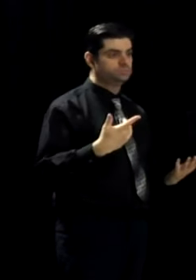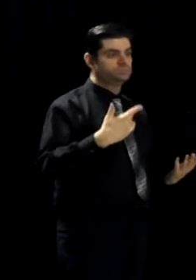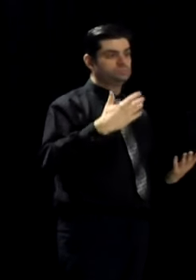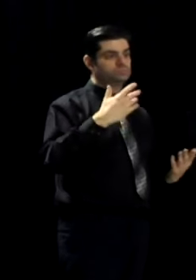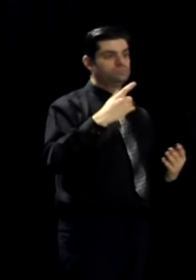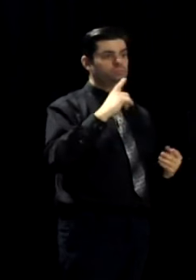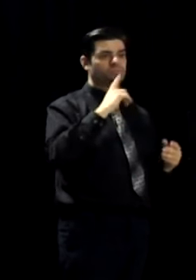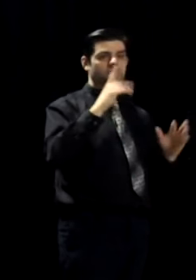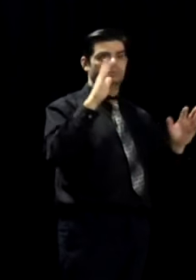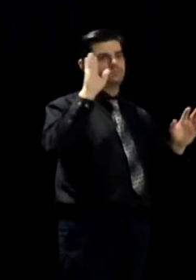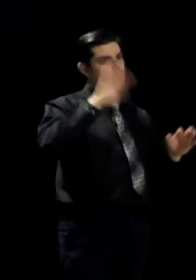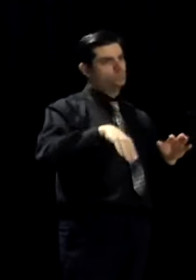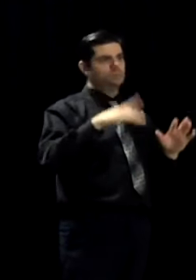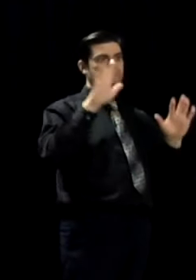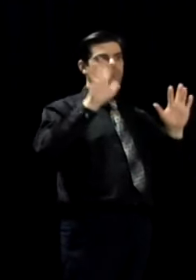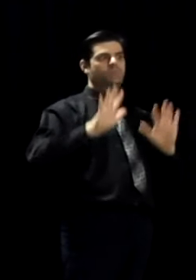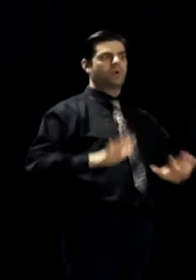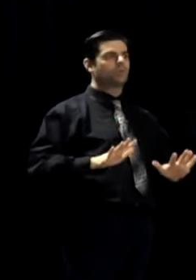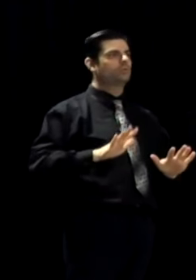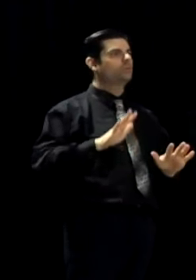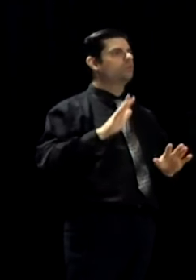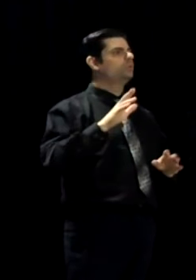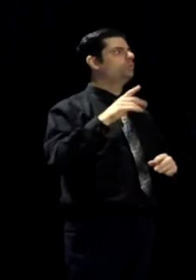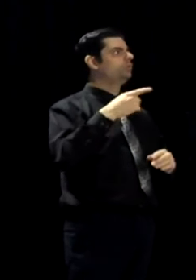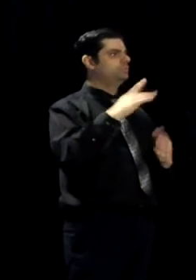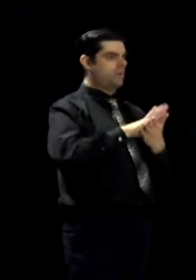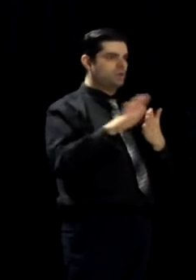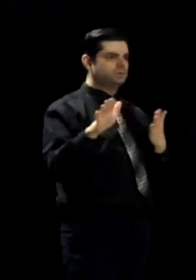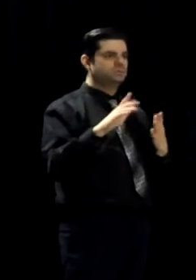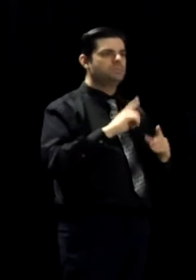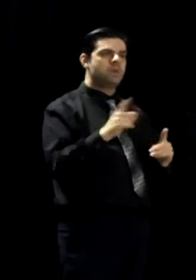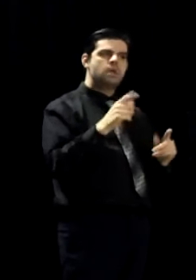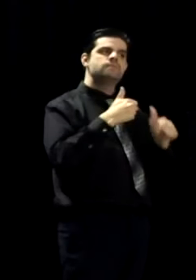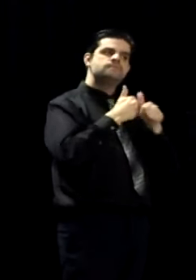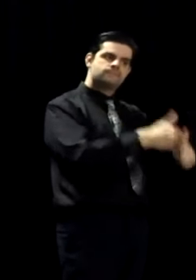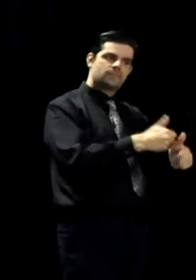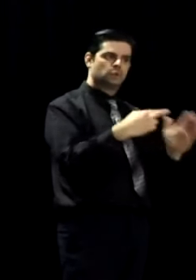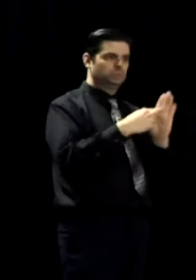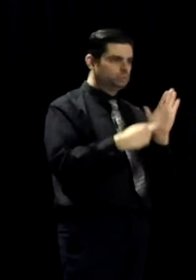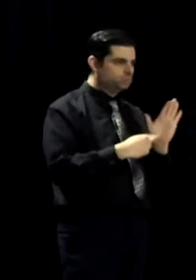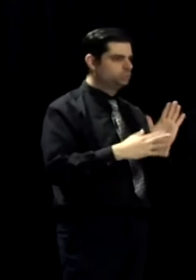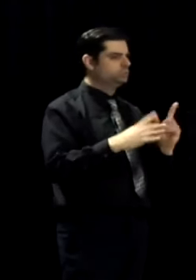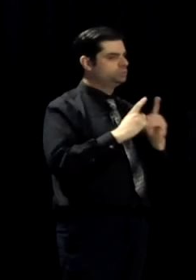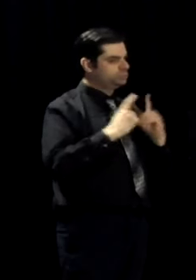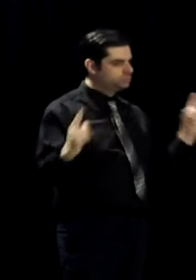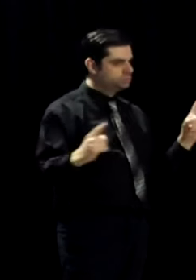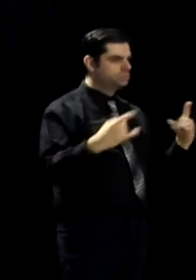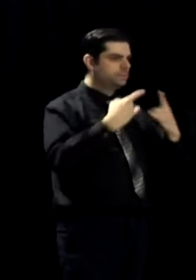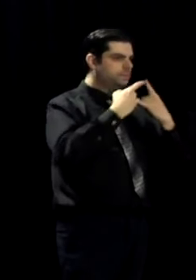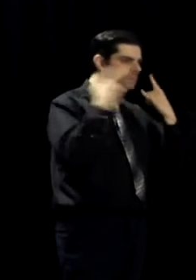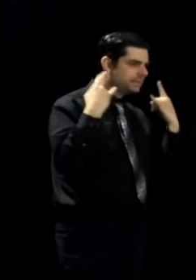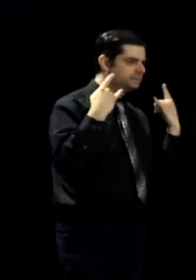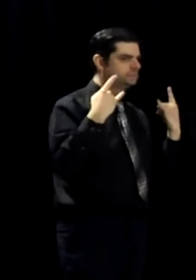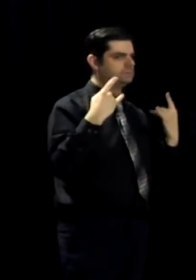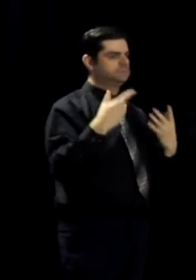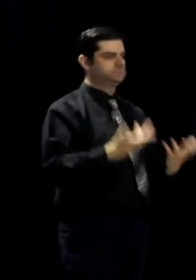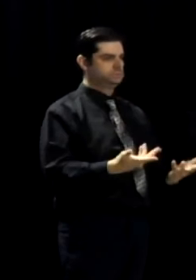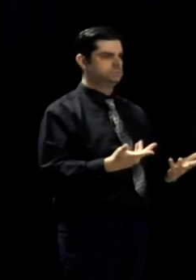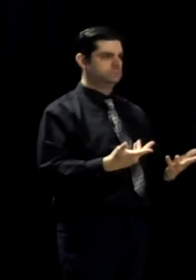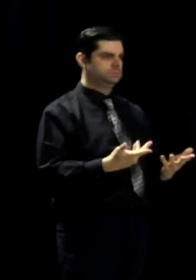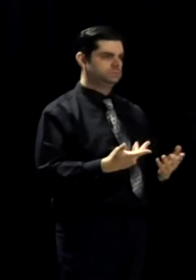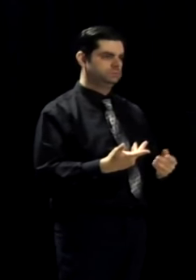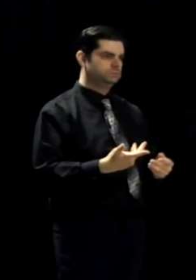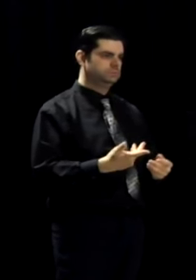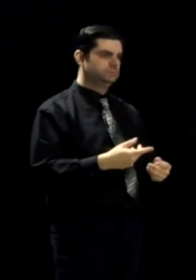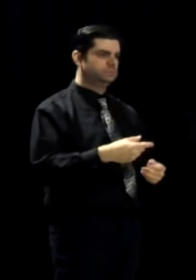about following physical distancing, being smart, putting ourselves in a position to succeed. There's not going to be any more nursing